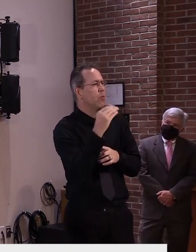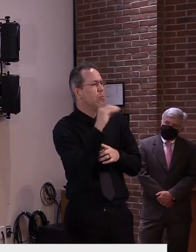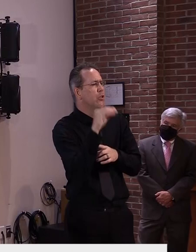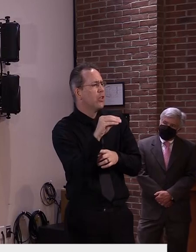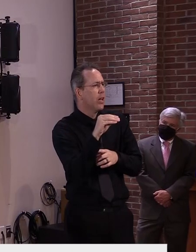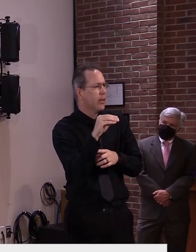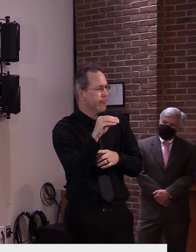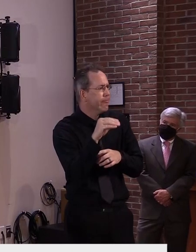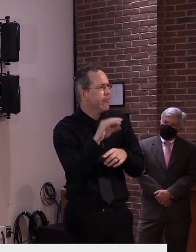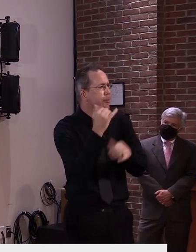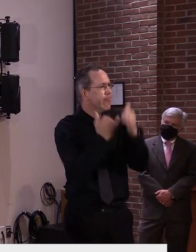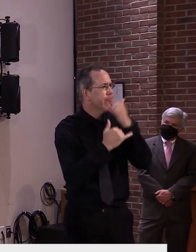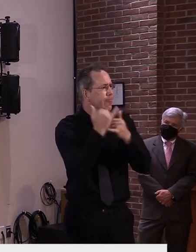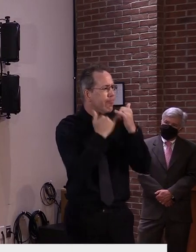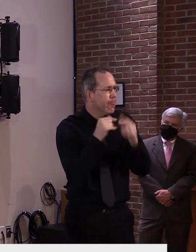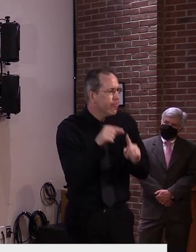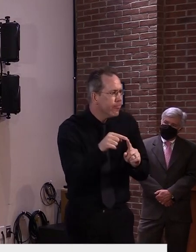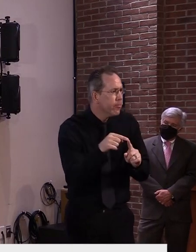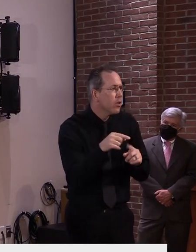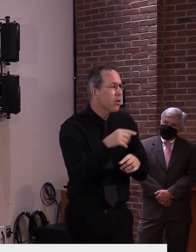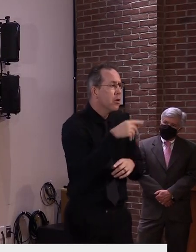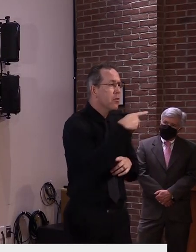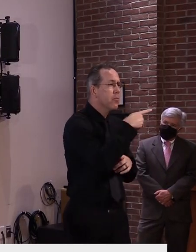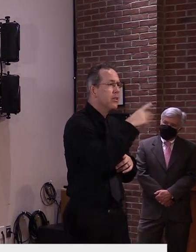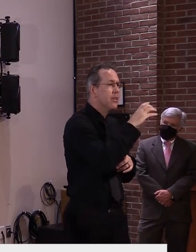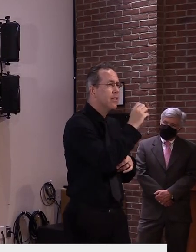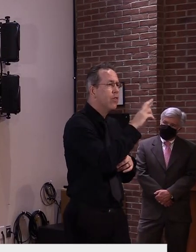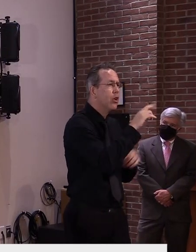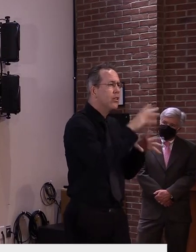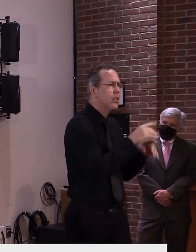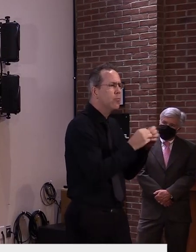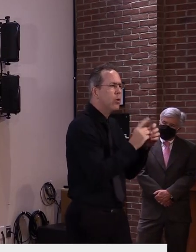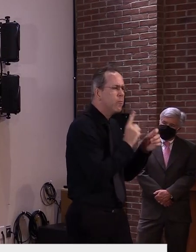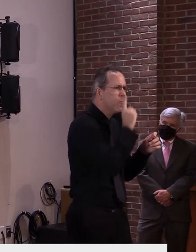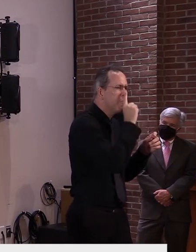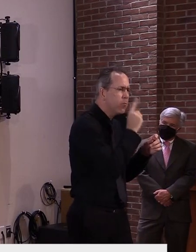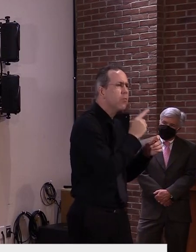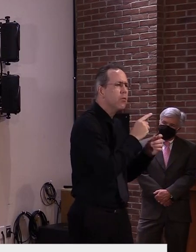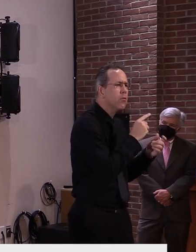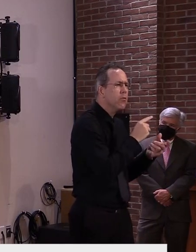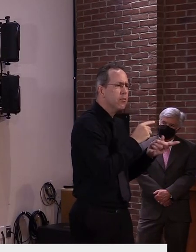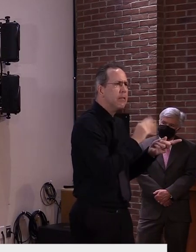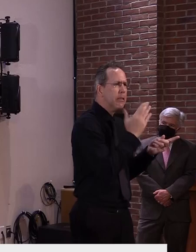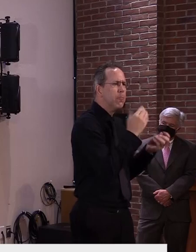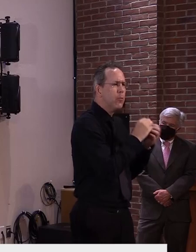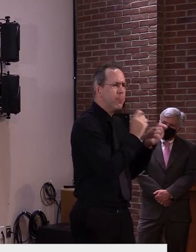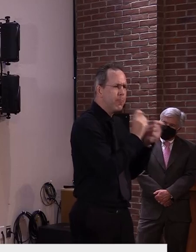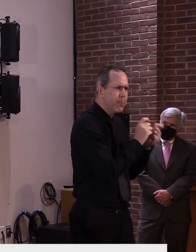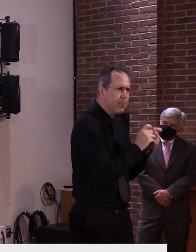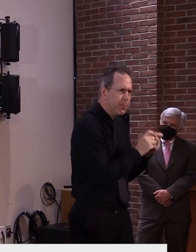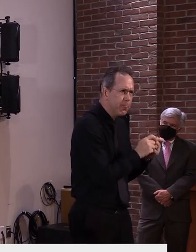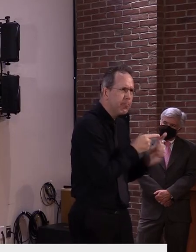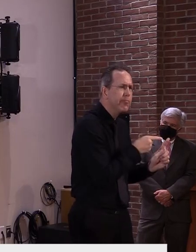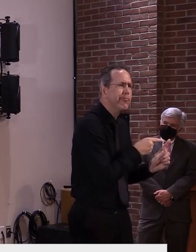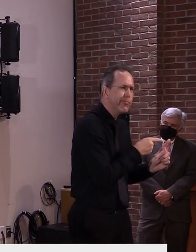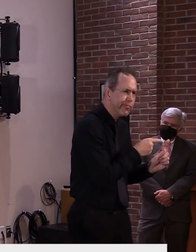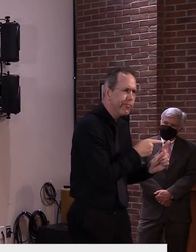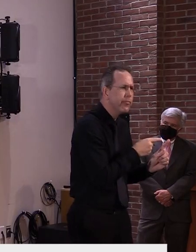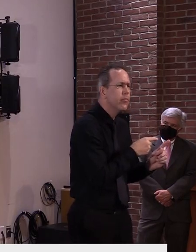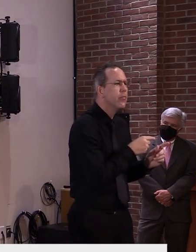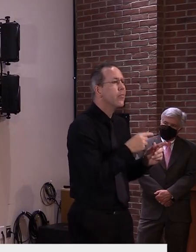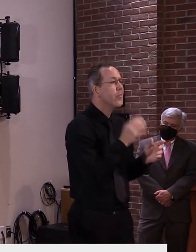tests have that low a sensitivity. On the other hand, the specificity, the